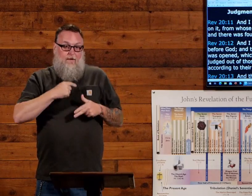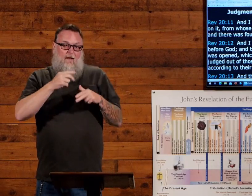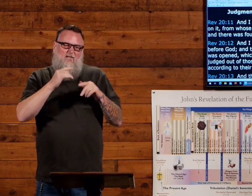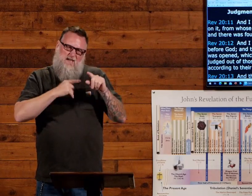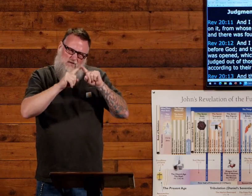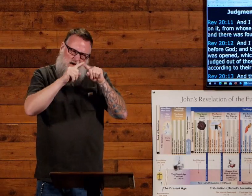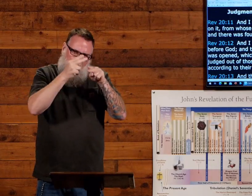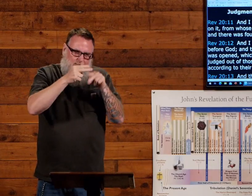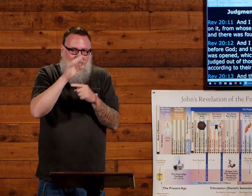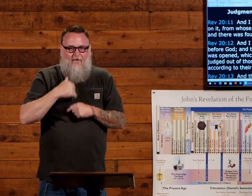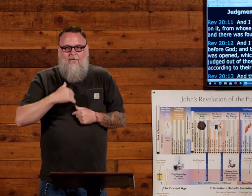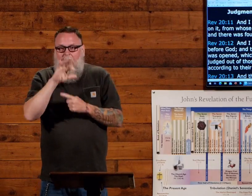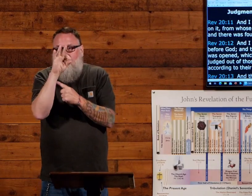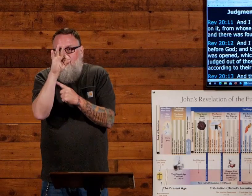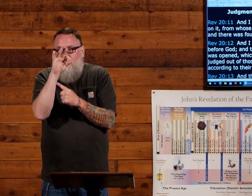sky.